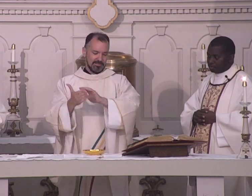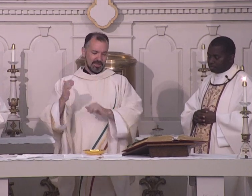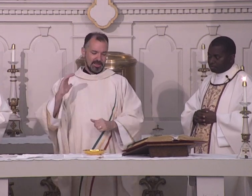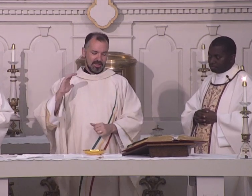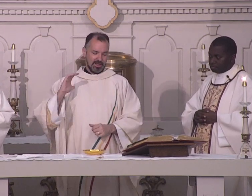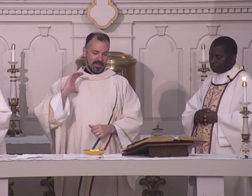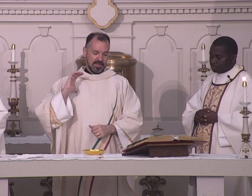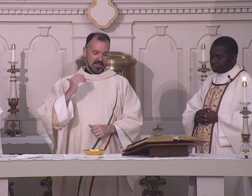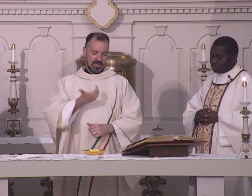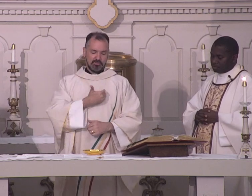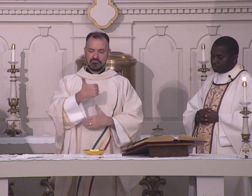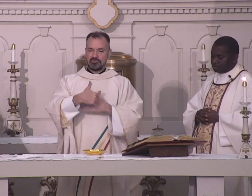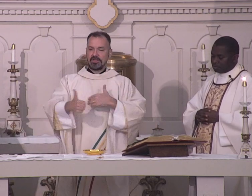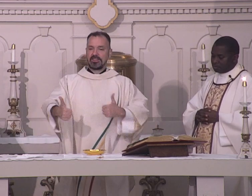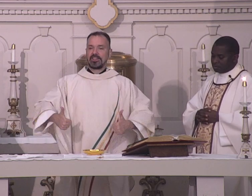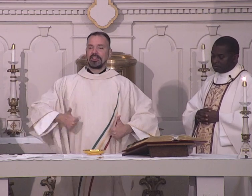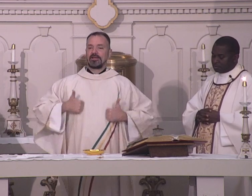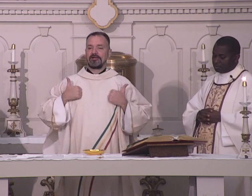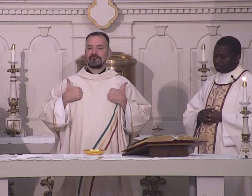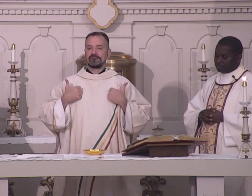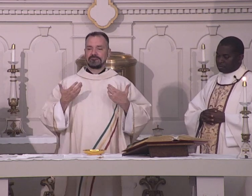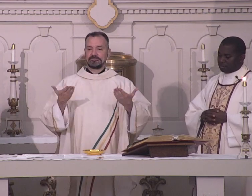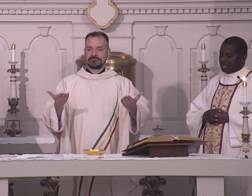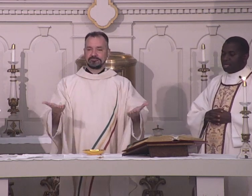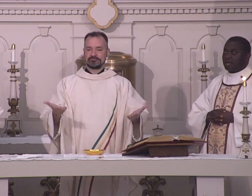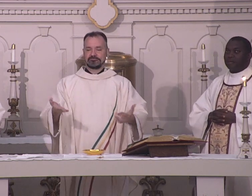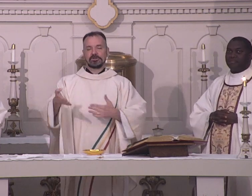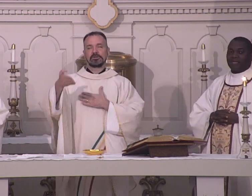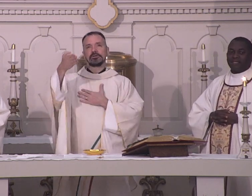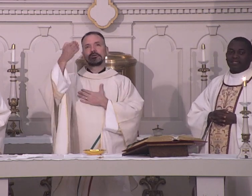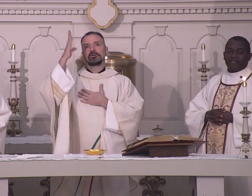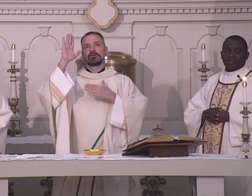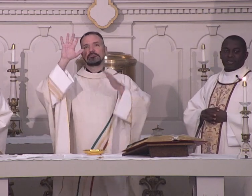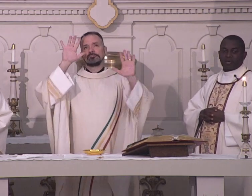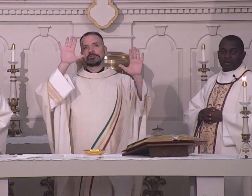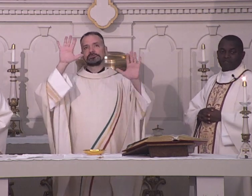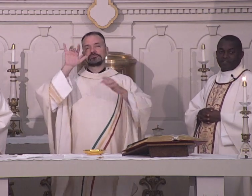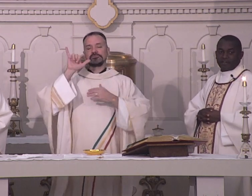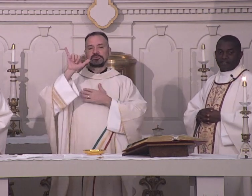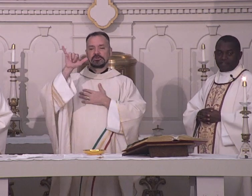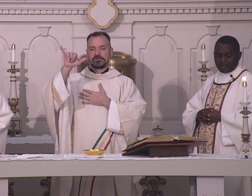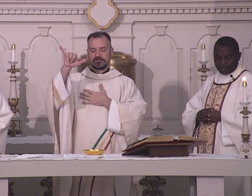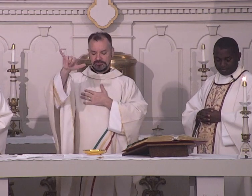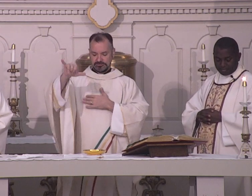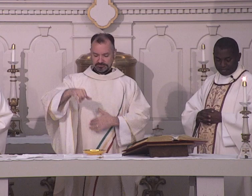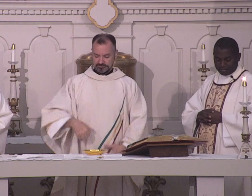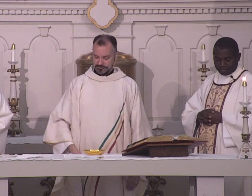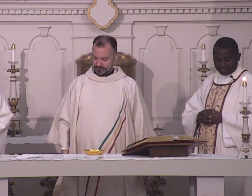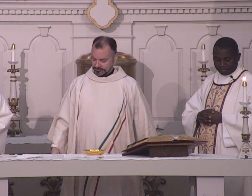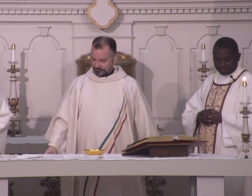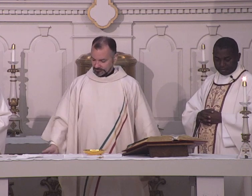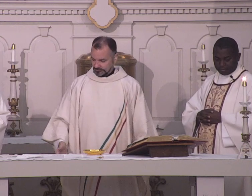work of human hands. It will become for us the bread of life. Blessed be God forever.